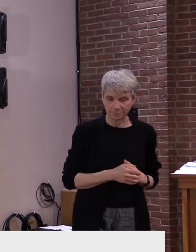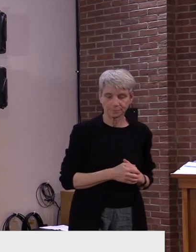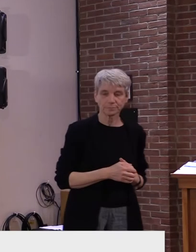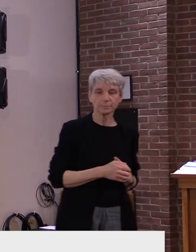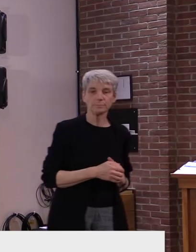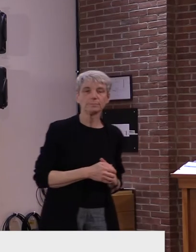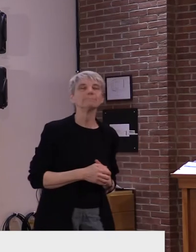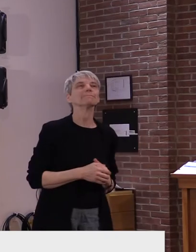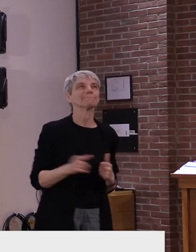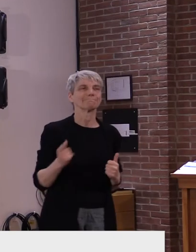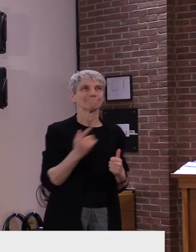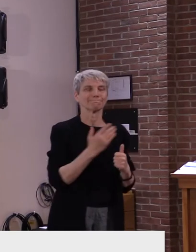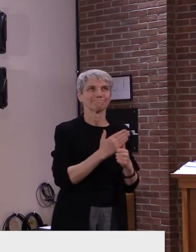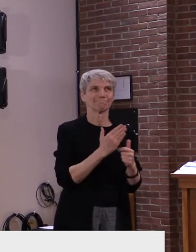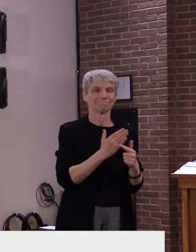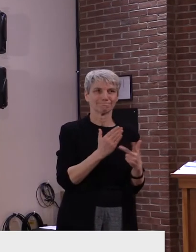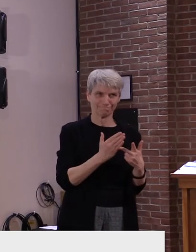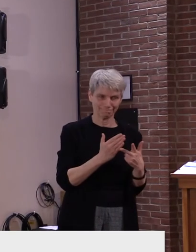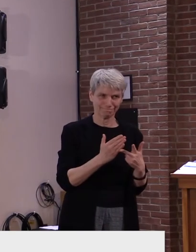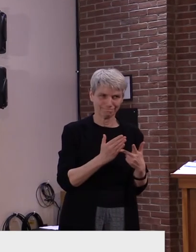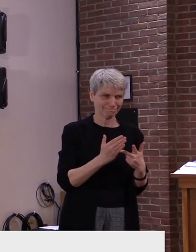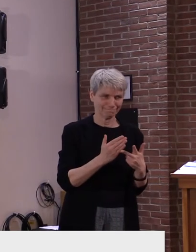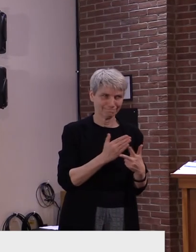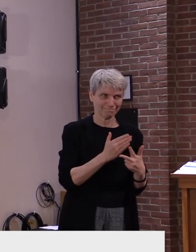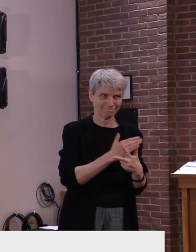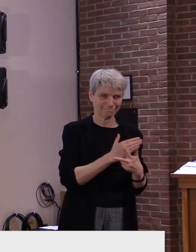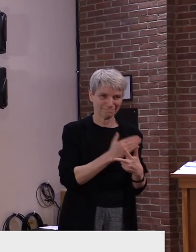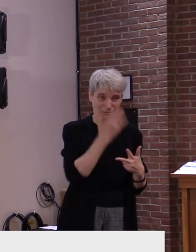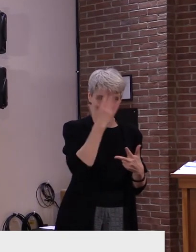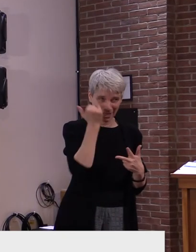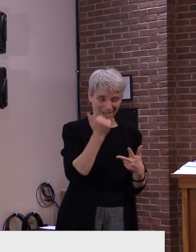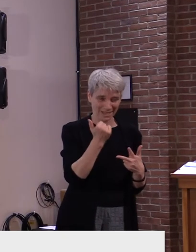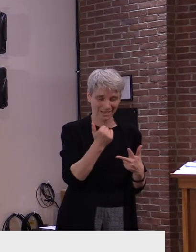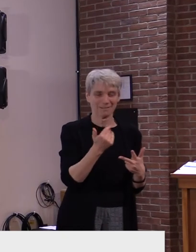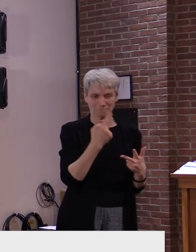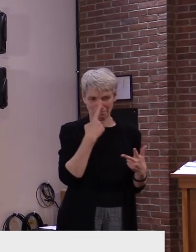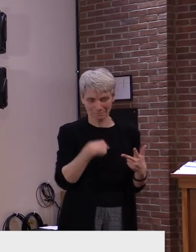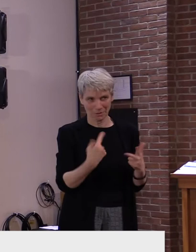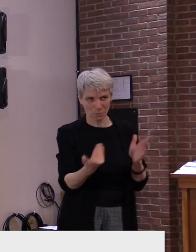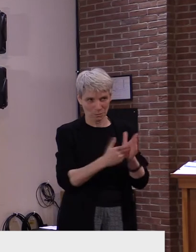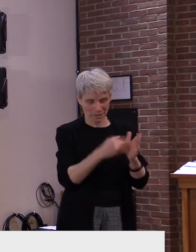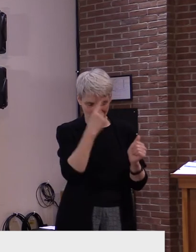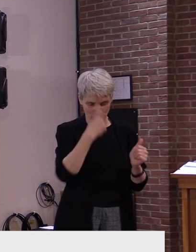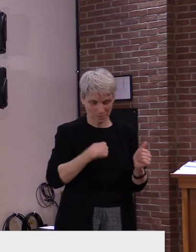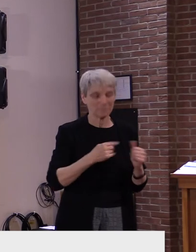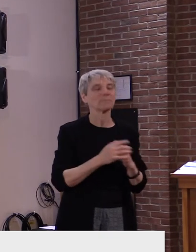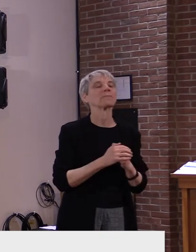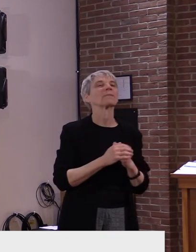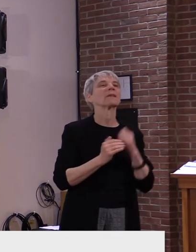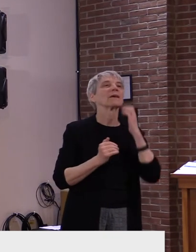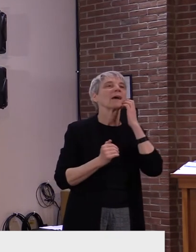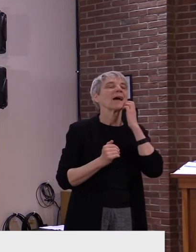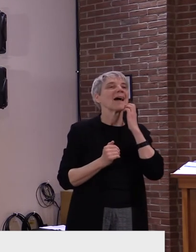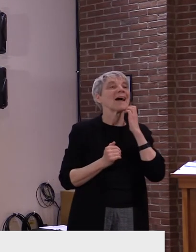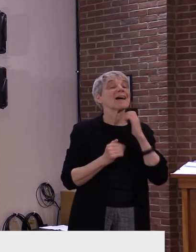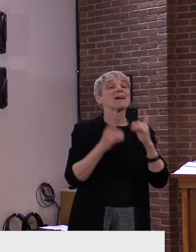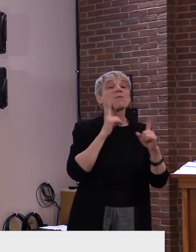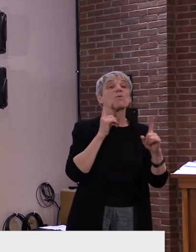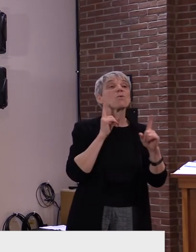kat i'll try to answer all your questions and if i forget one please please repeat it um here's how we plan to do it that